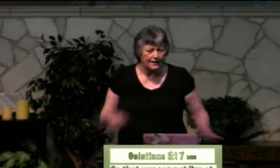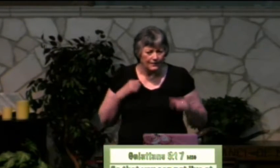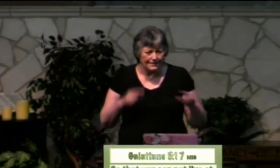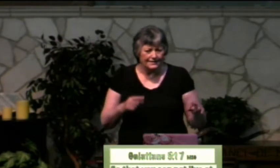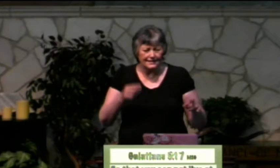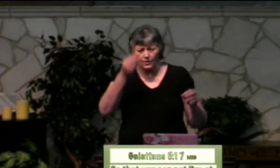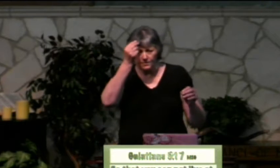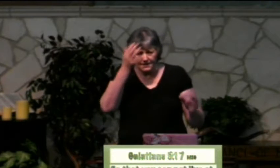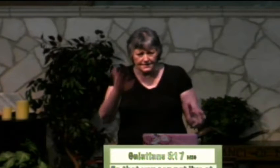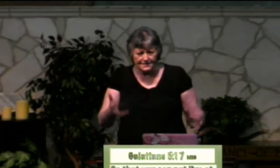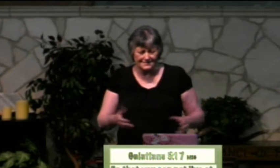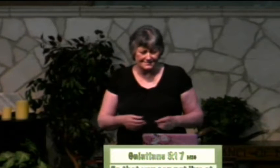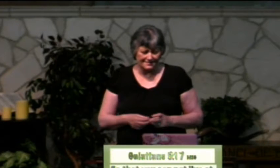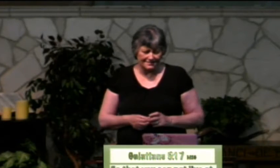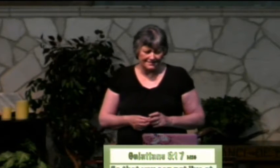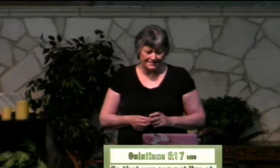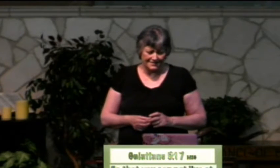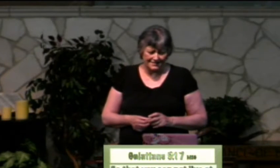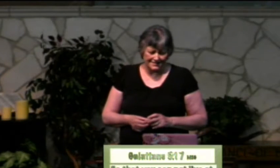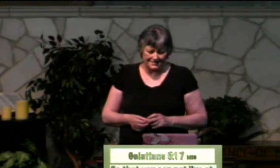I went in obedience.